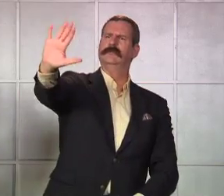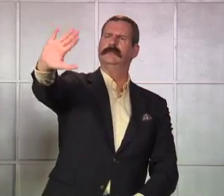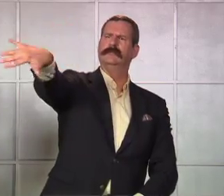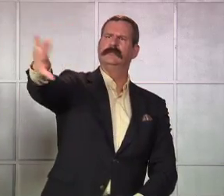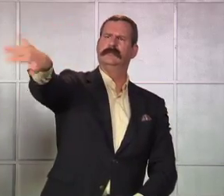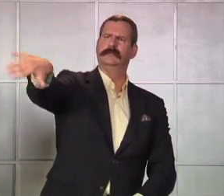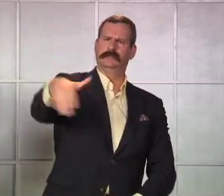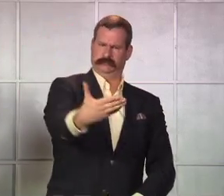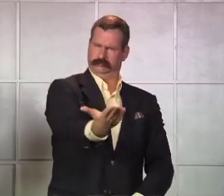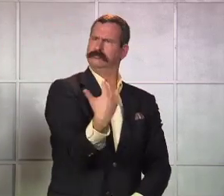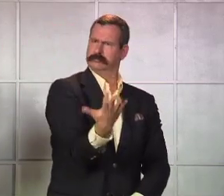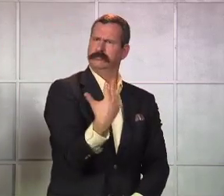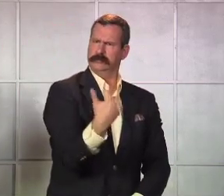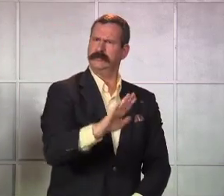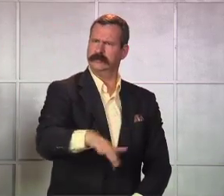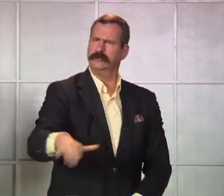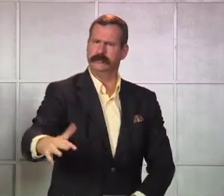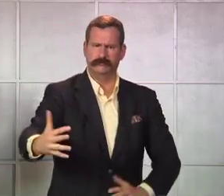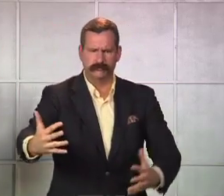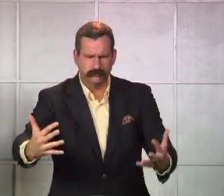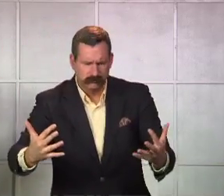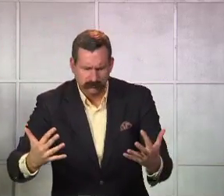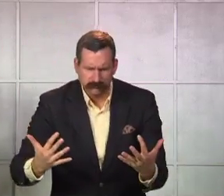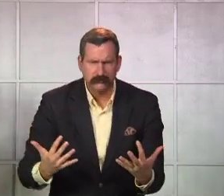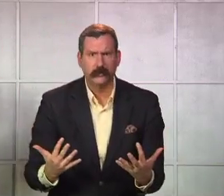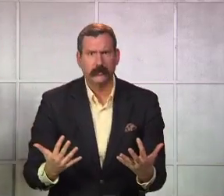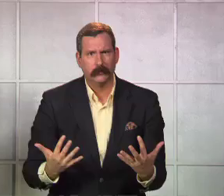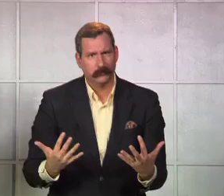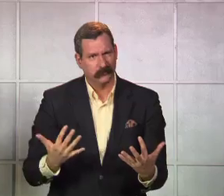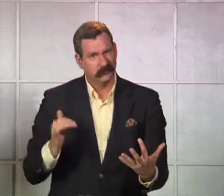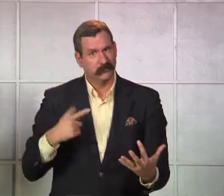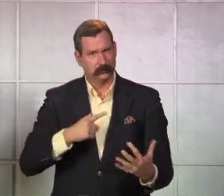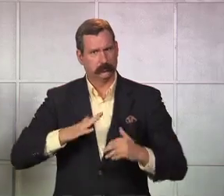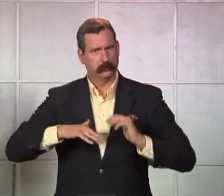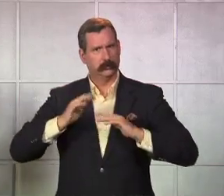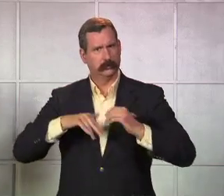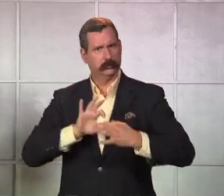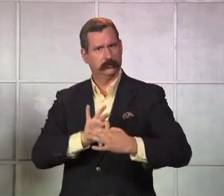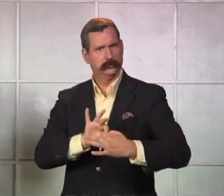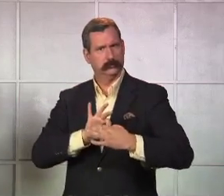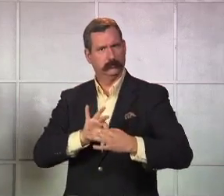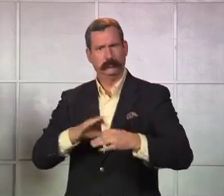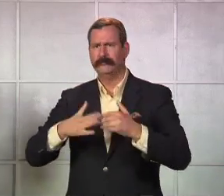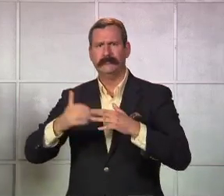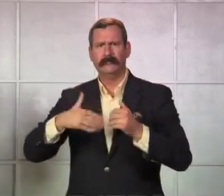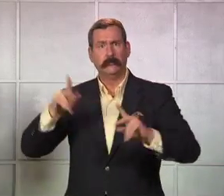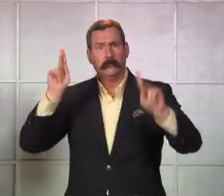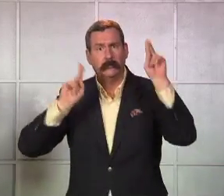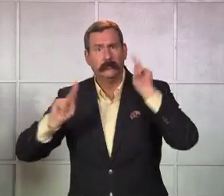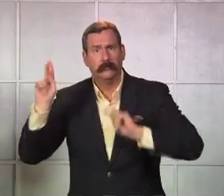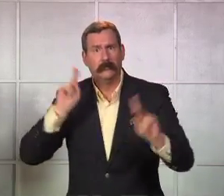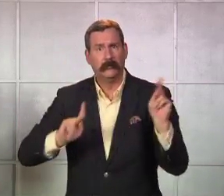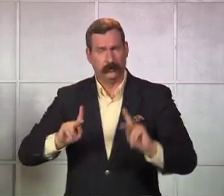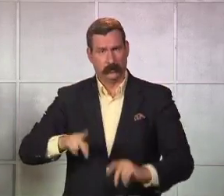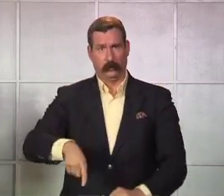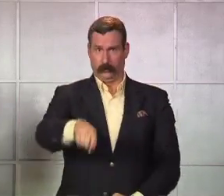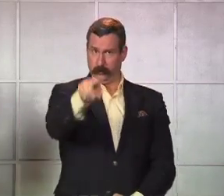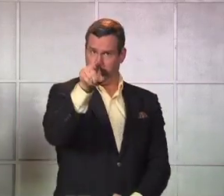said, "Stop. Let the children come to me." Jesus built relationships with all people, whether they